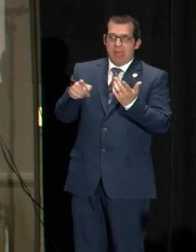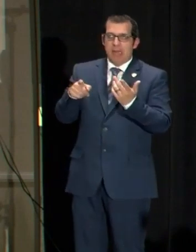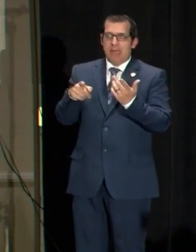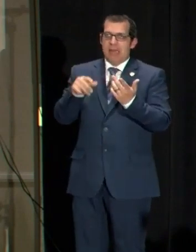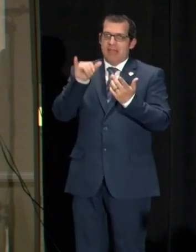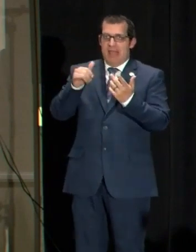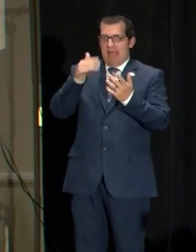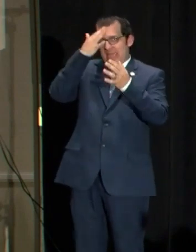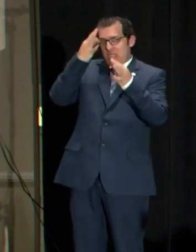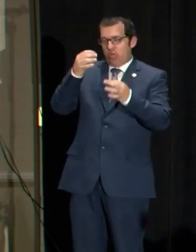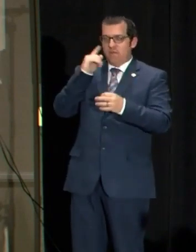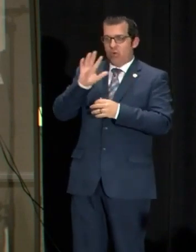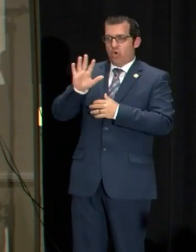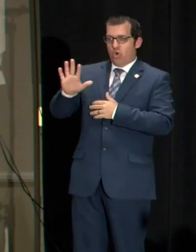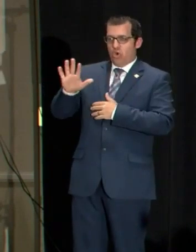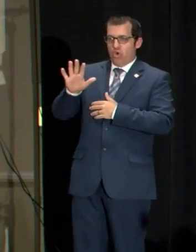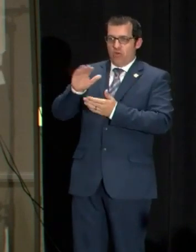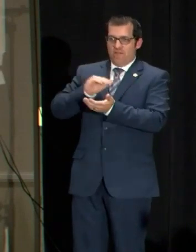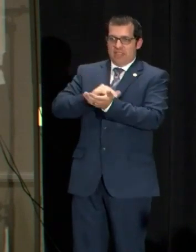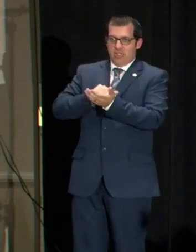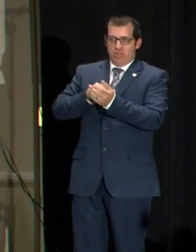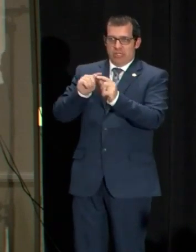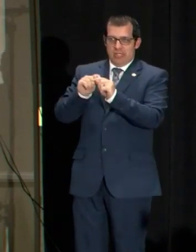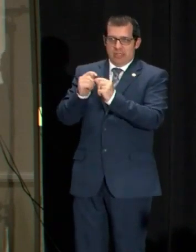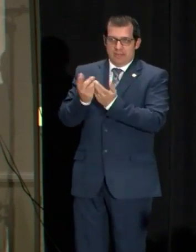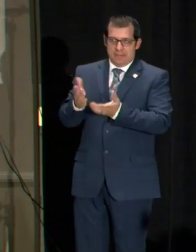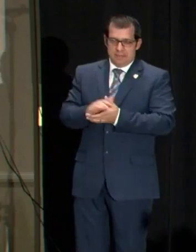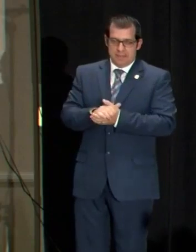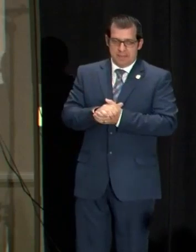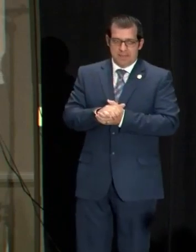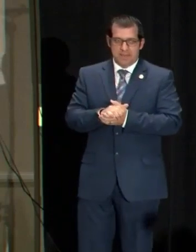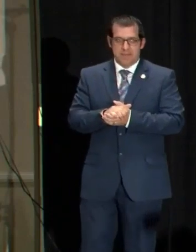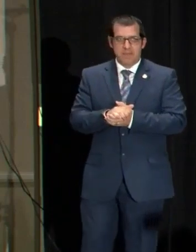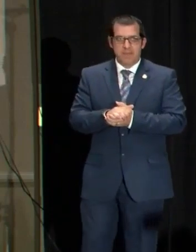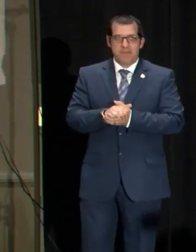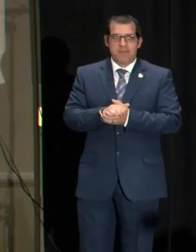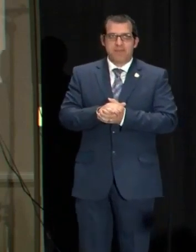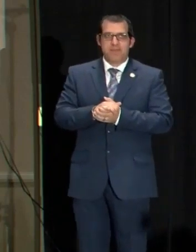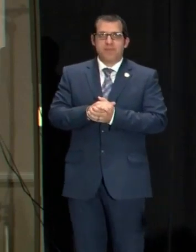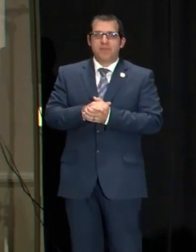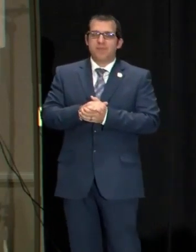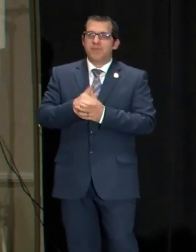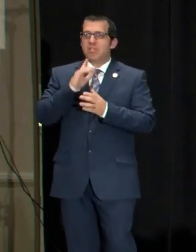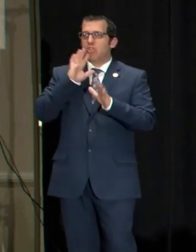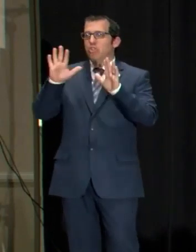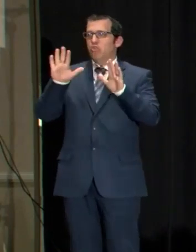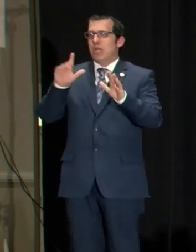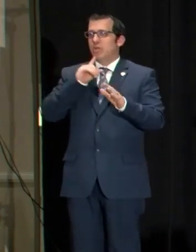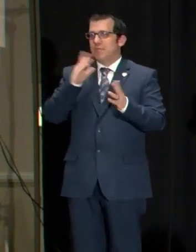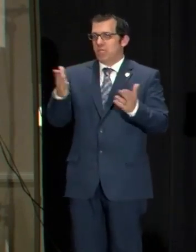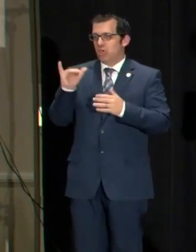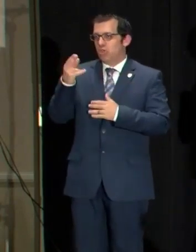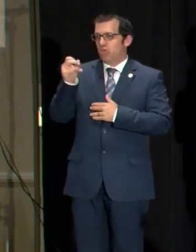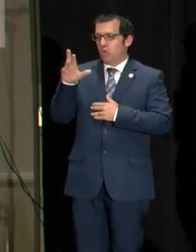certainly that would be a decision for her physicians. It's great to be in Jonesboro